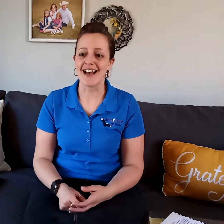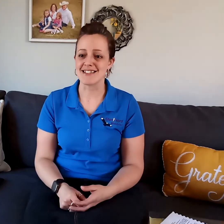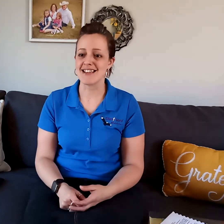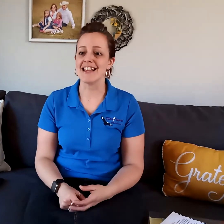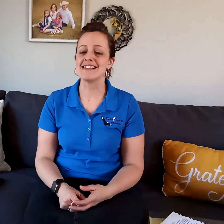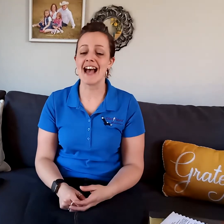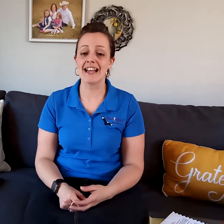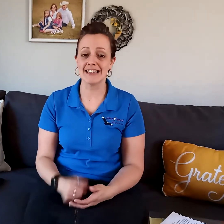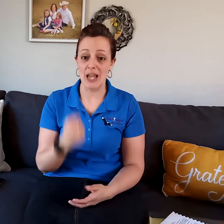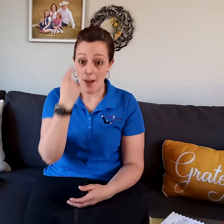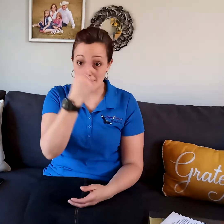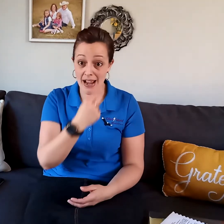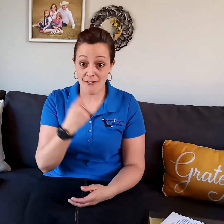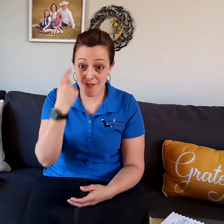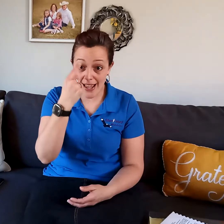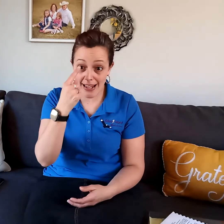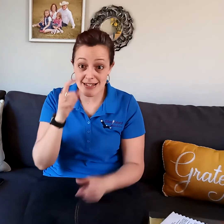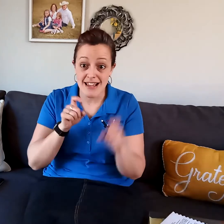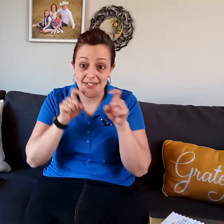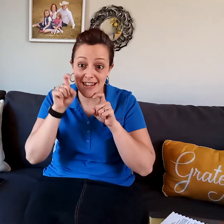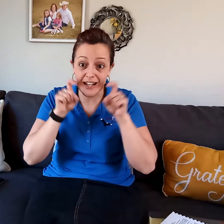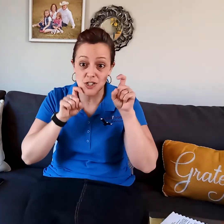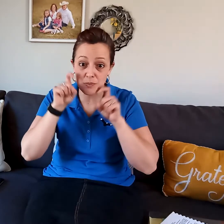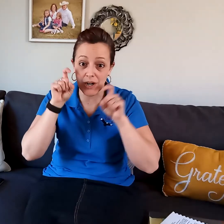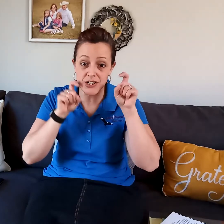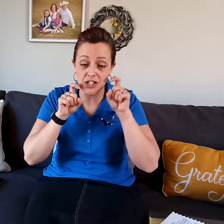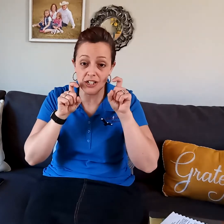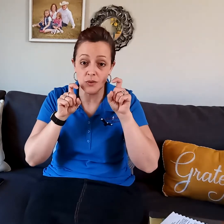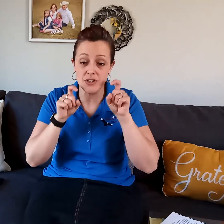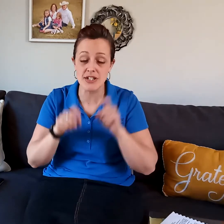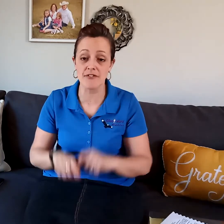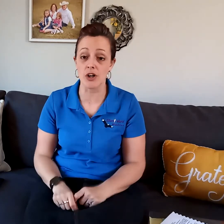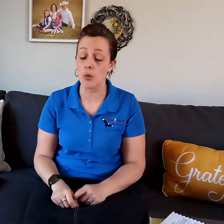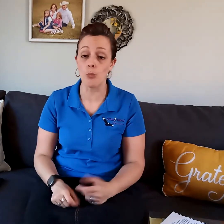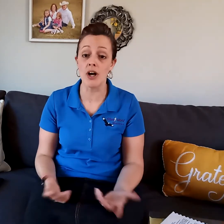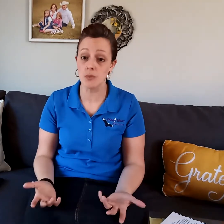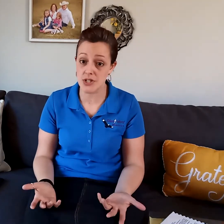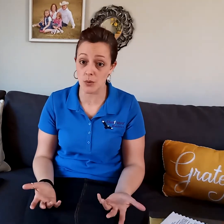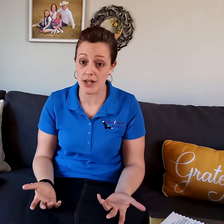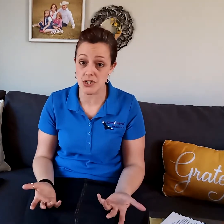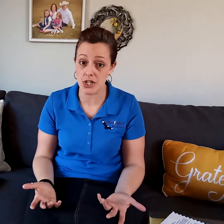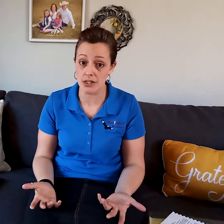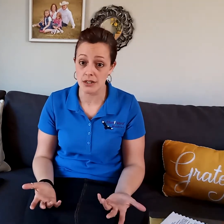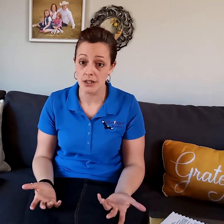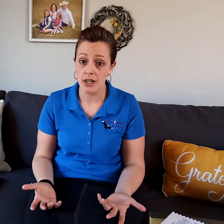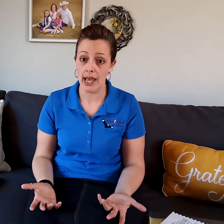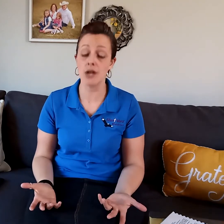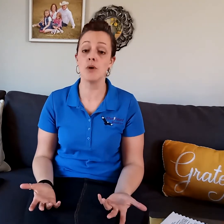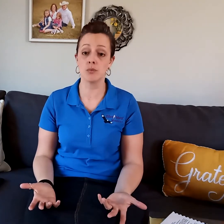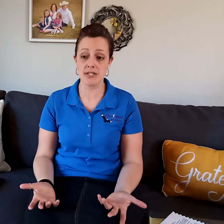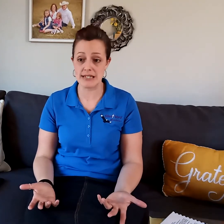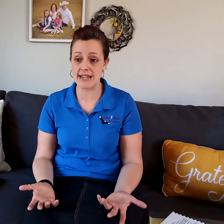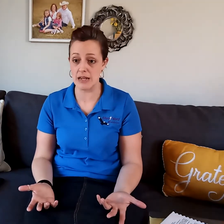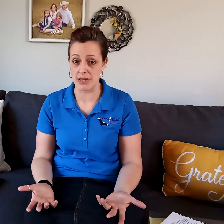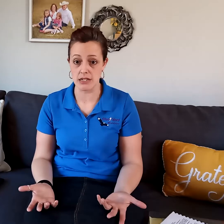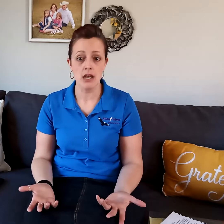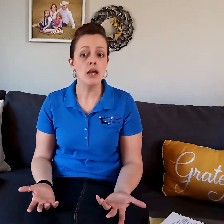Yes, exactly. My face, the expression was different. One was a question and one was a statement.